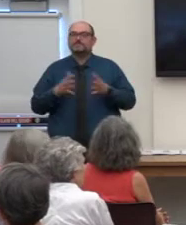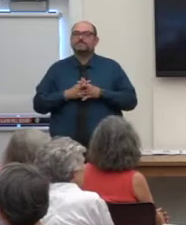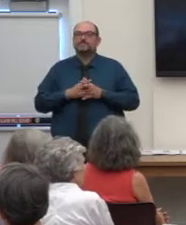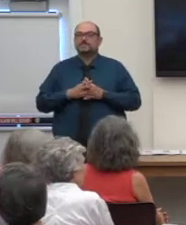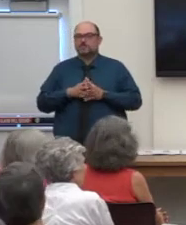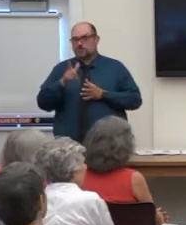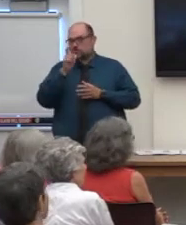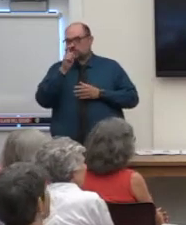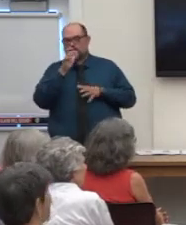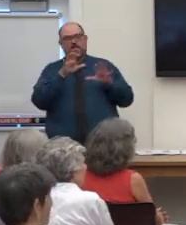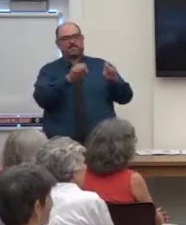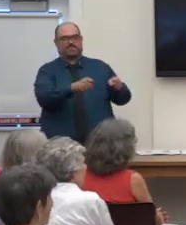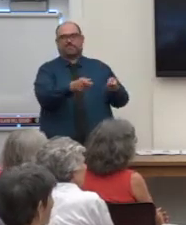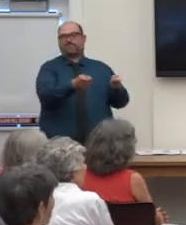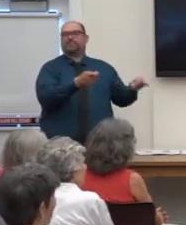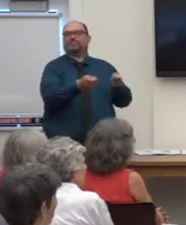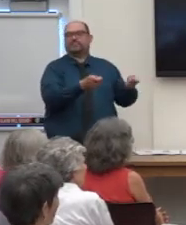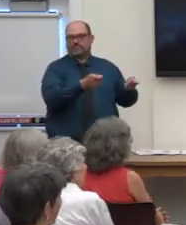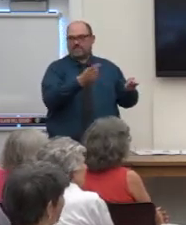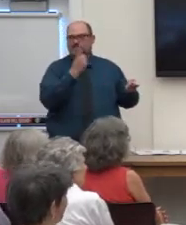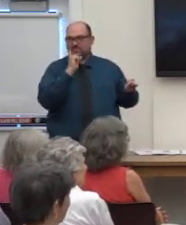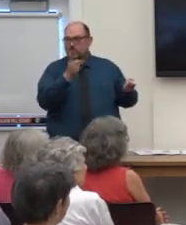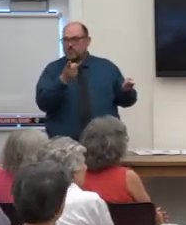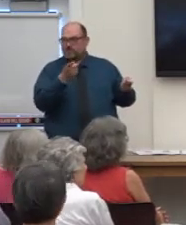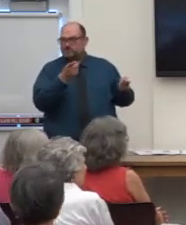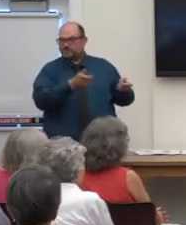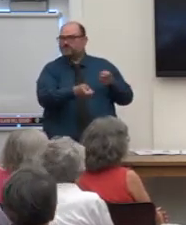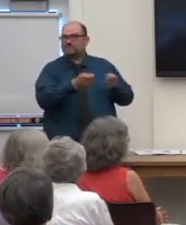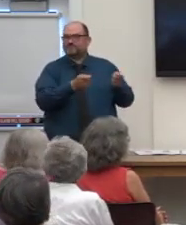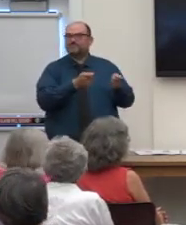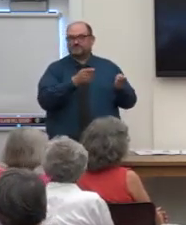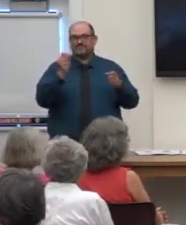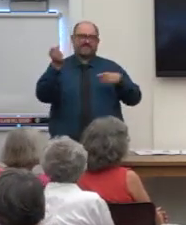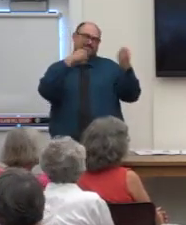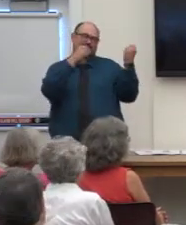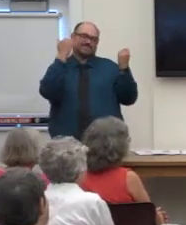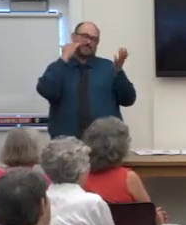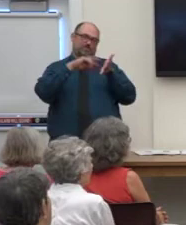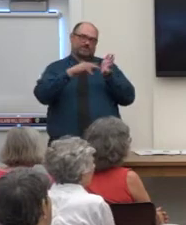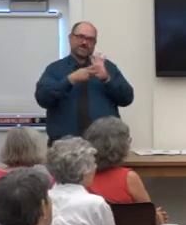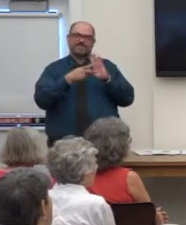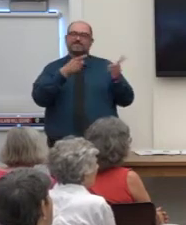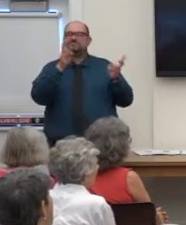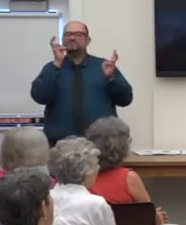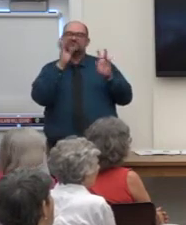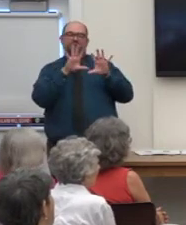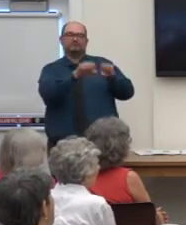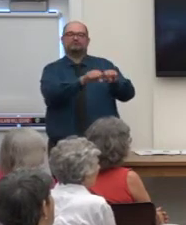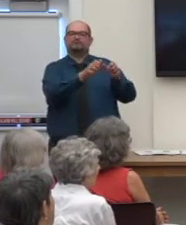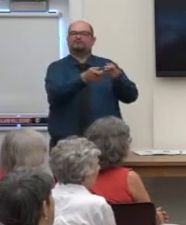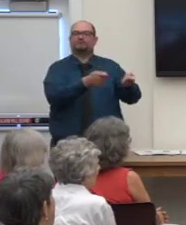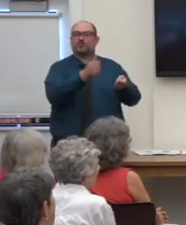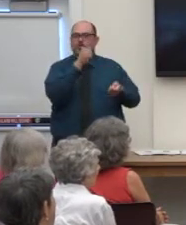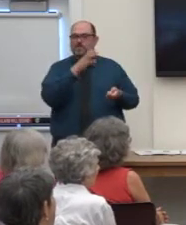Does everyone know what it means? Okay, good. Because when I was 19, I